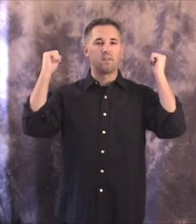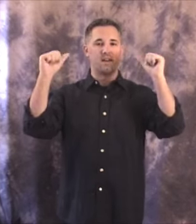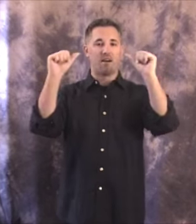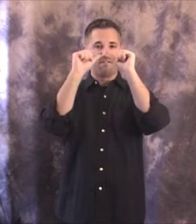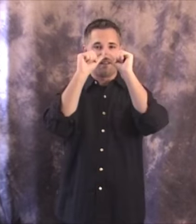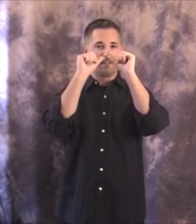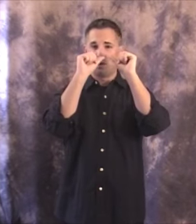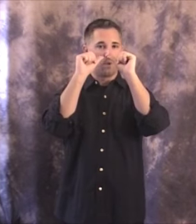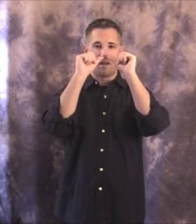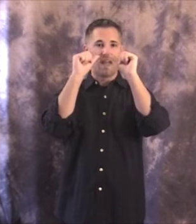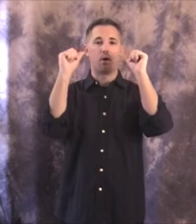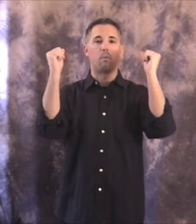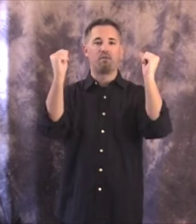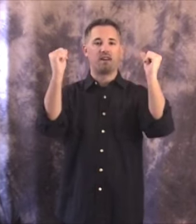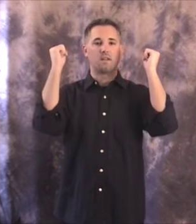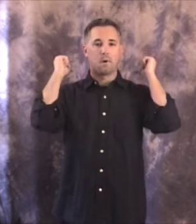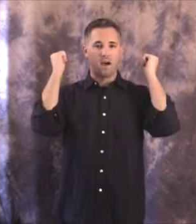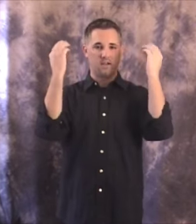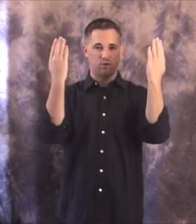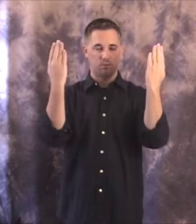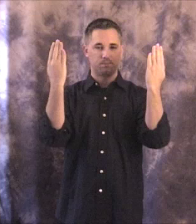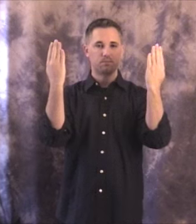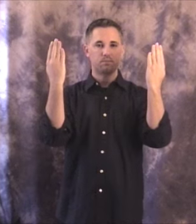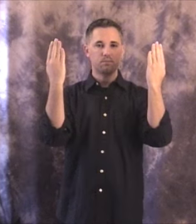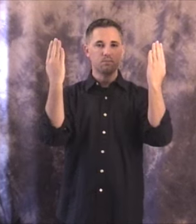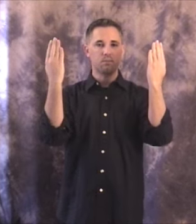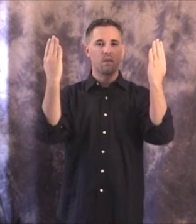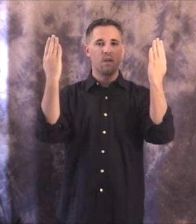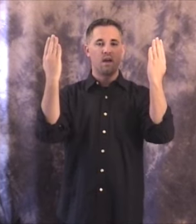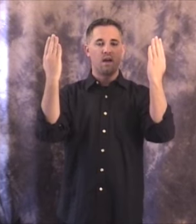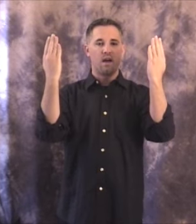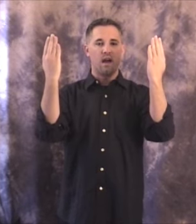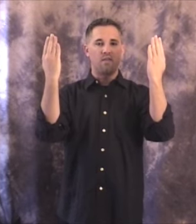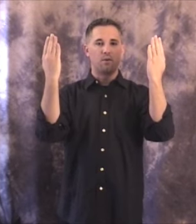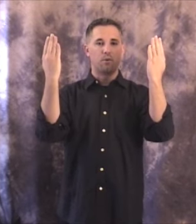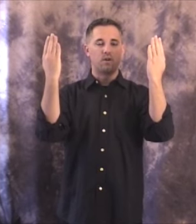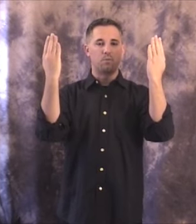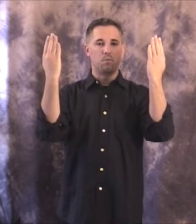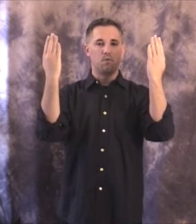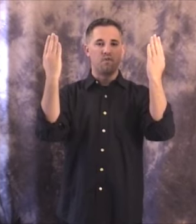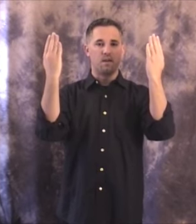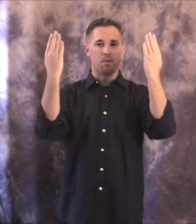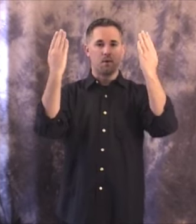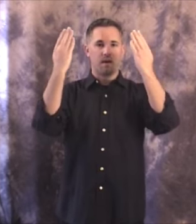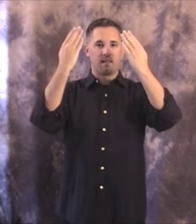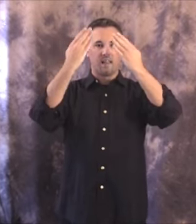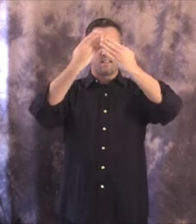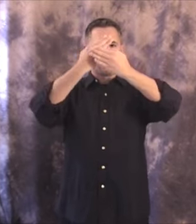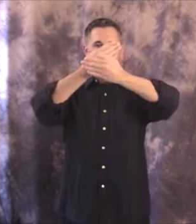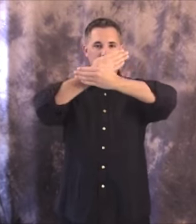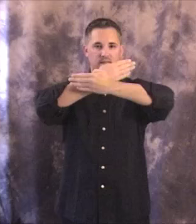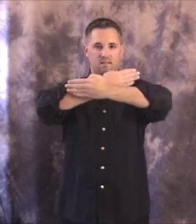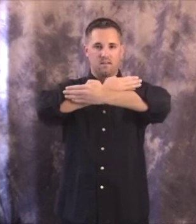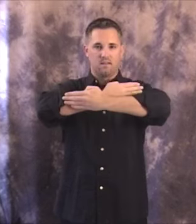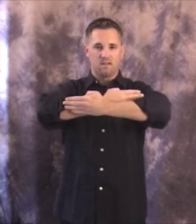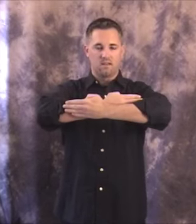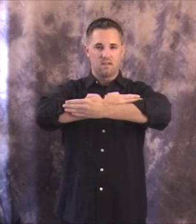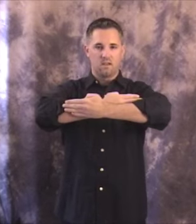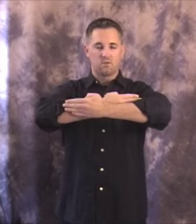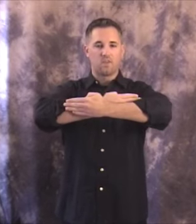not facing you at an angle, but facing behind you. And then you're going to move them like this so that